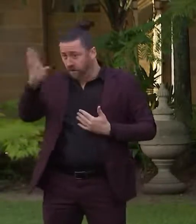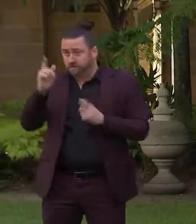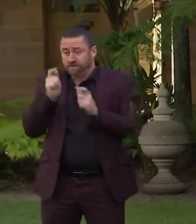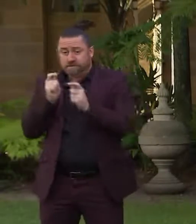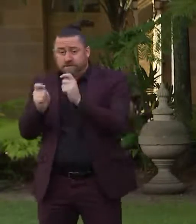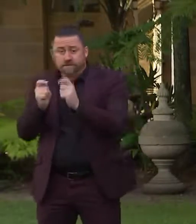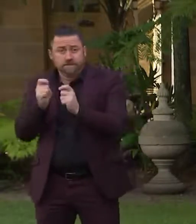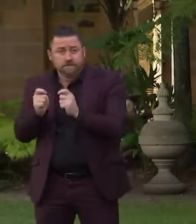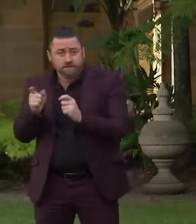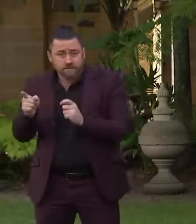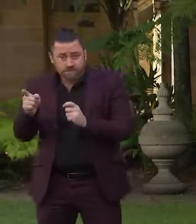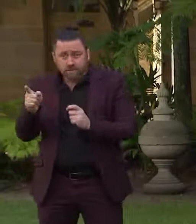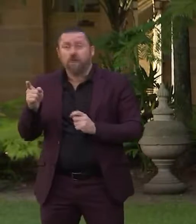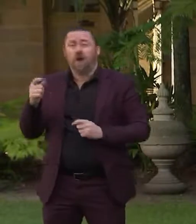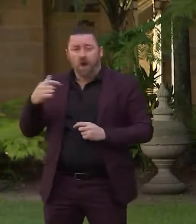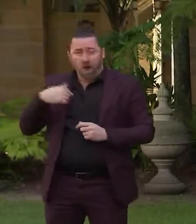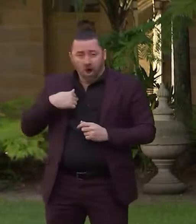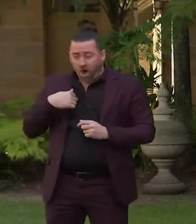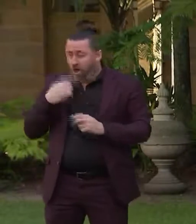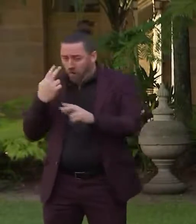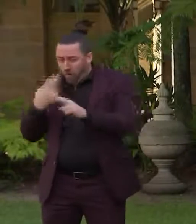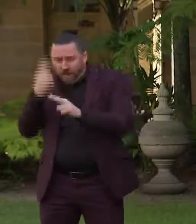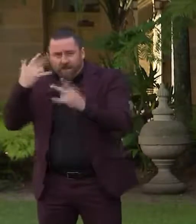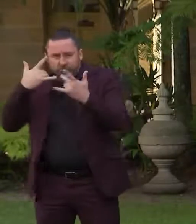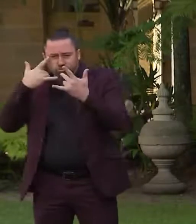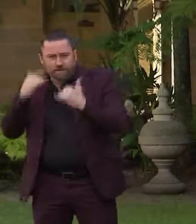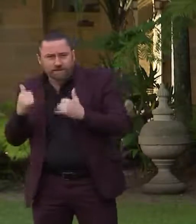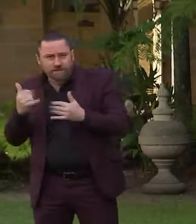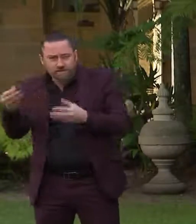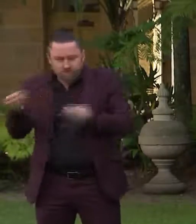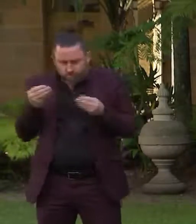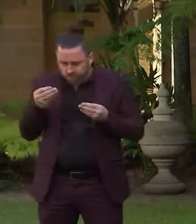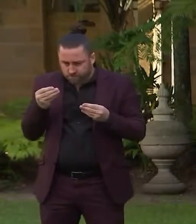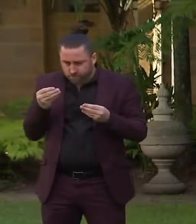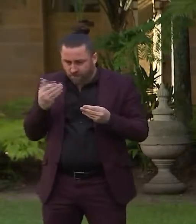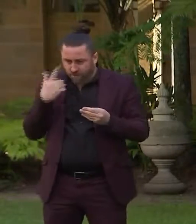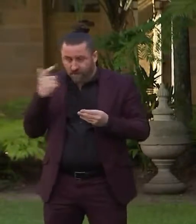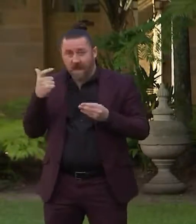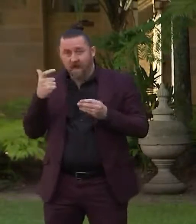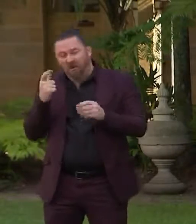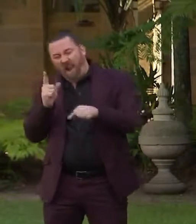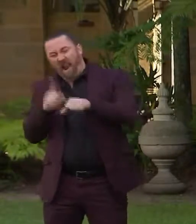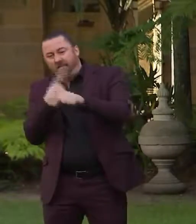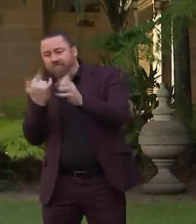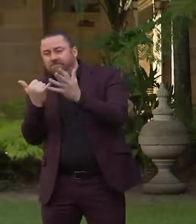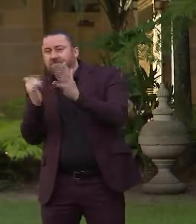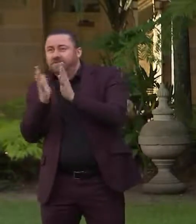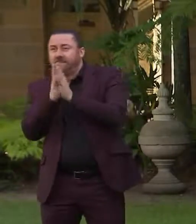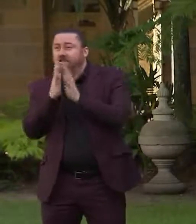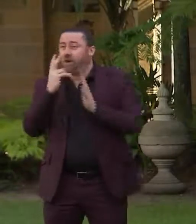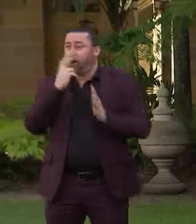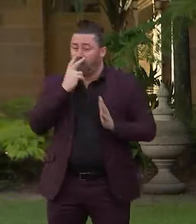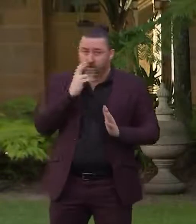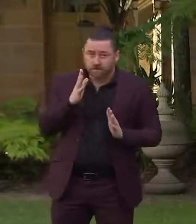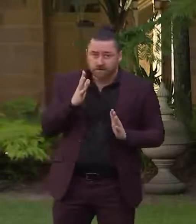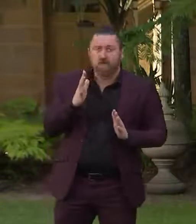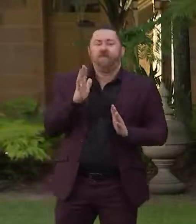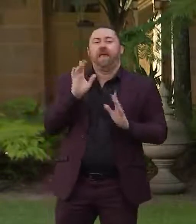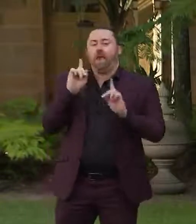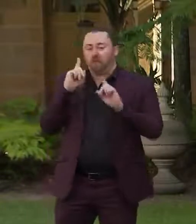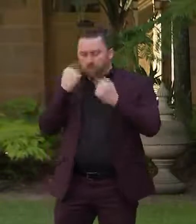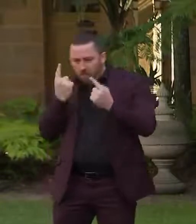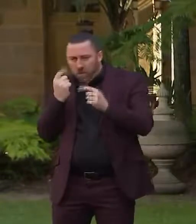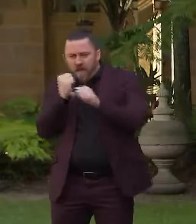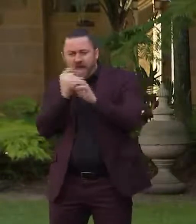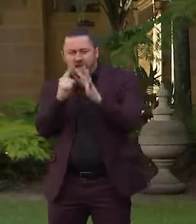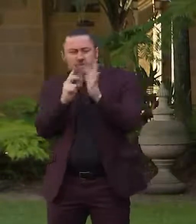We had a very rapid testing turnaround, so we got that result late on Sunday. Then I had to wait for genomics to be able